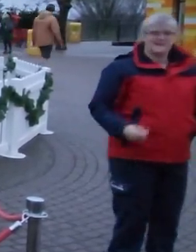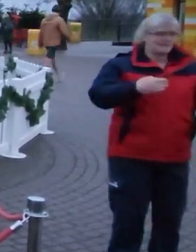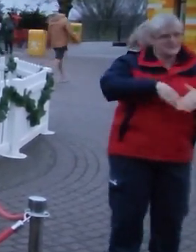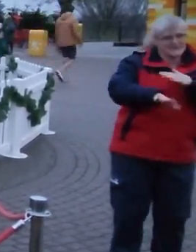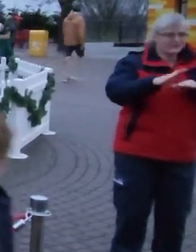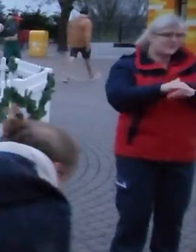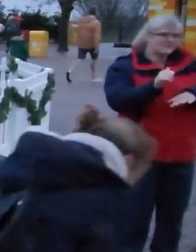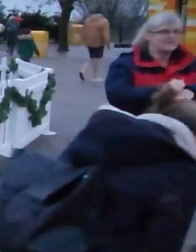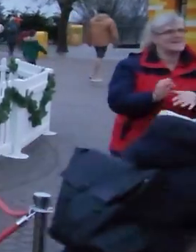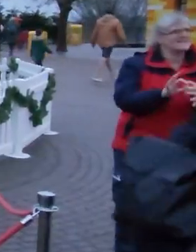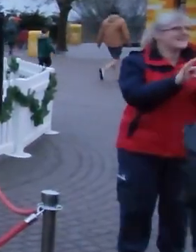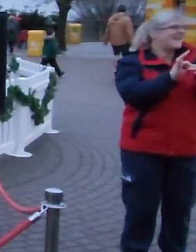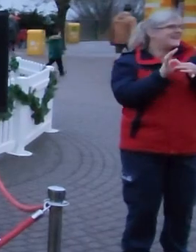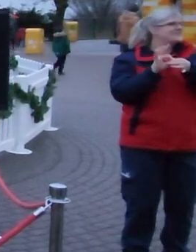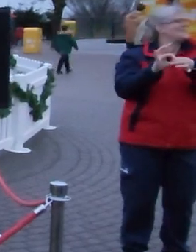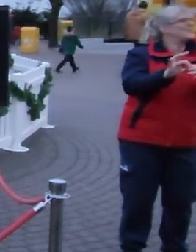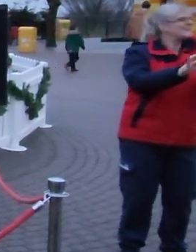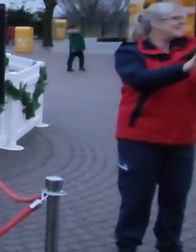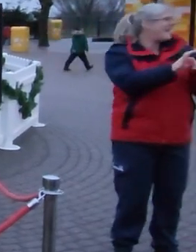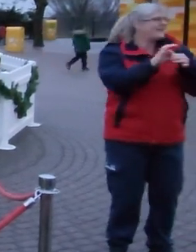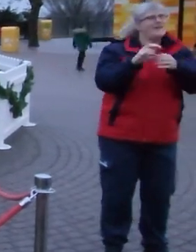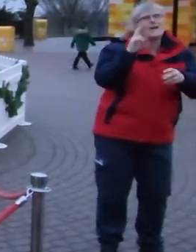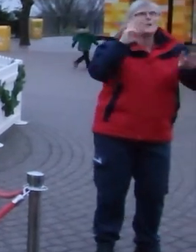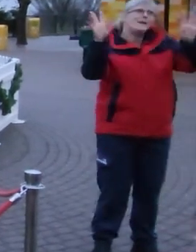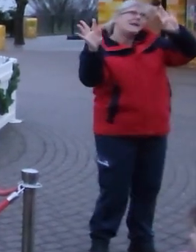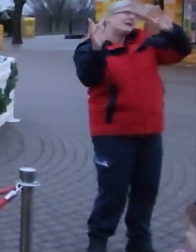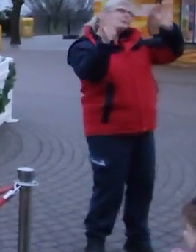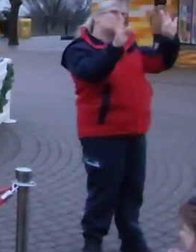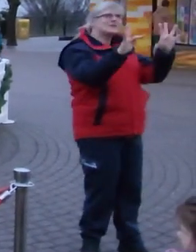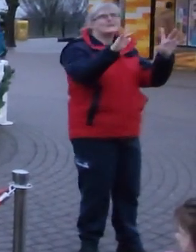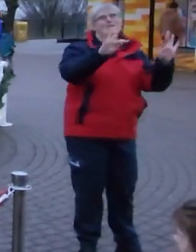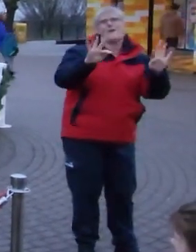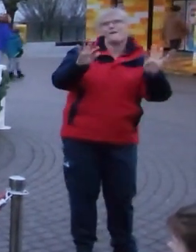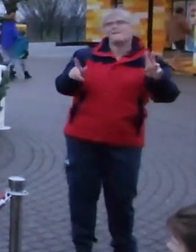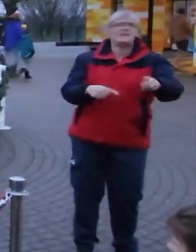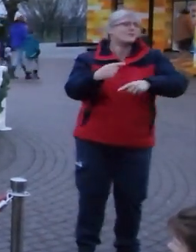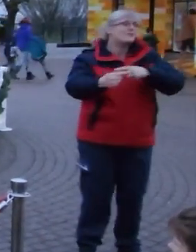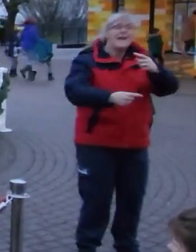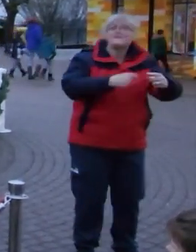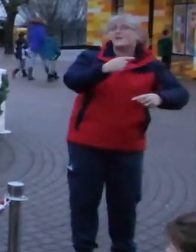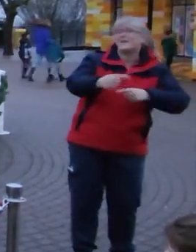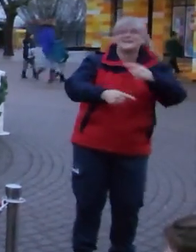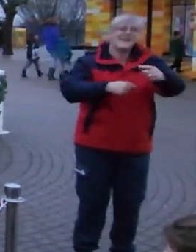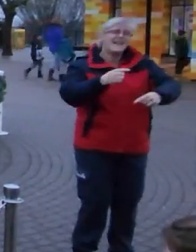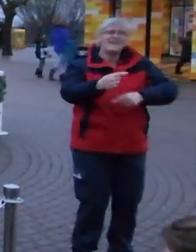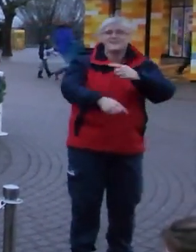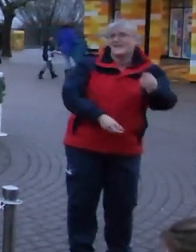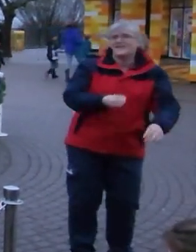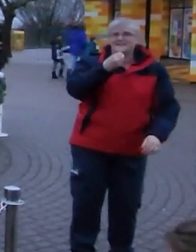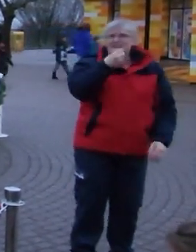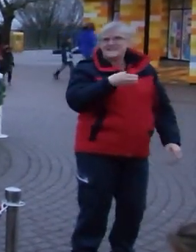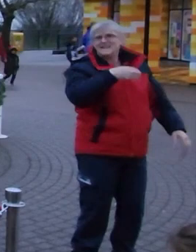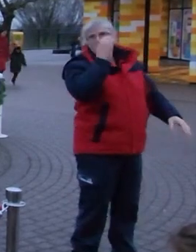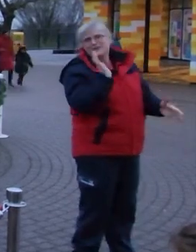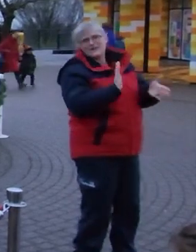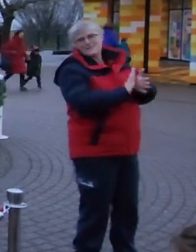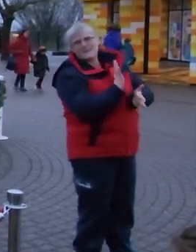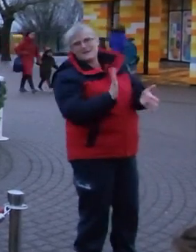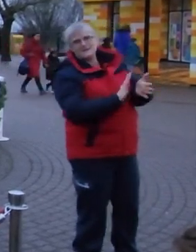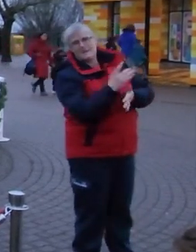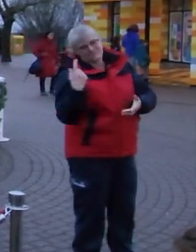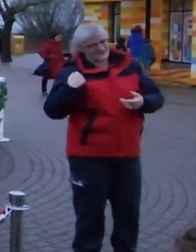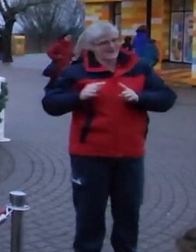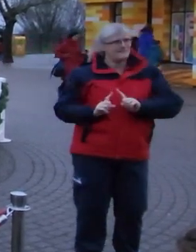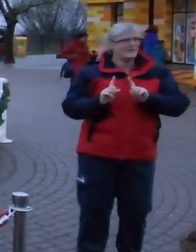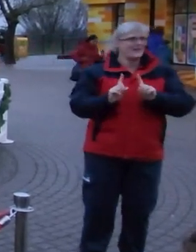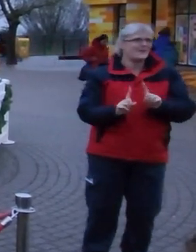Step in to Christmas and turn together We can watch the snow fall forever and ever Eat, drink